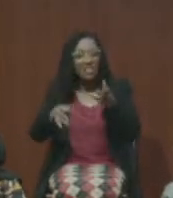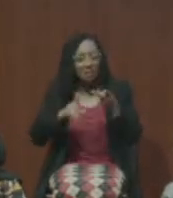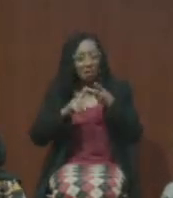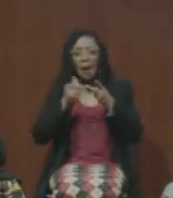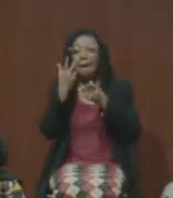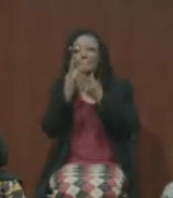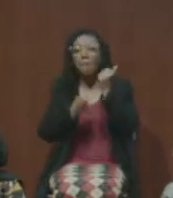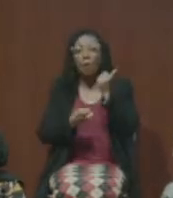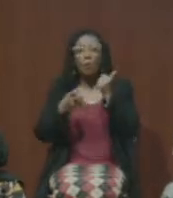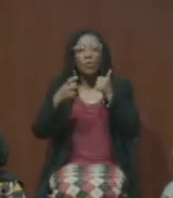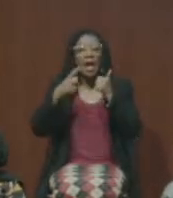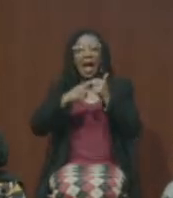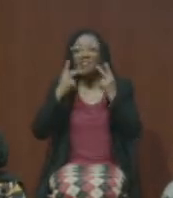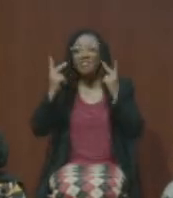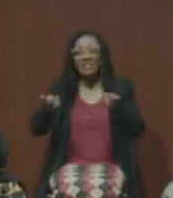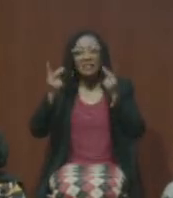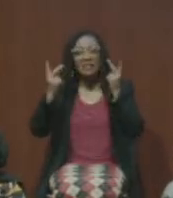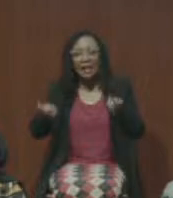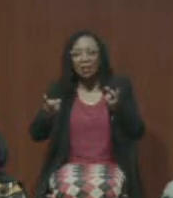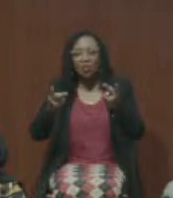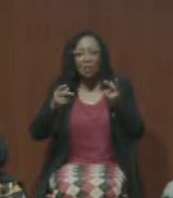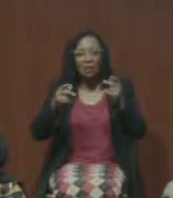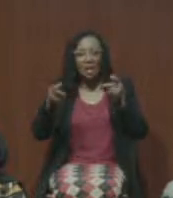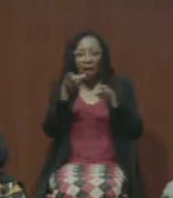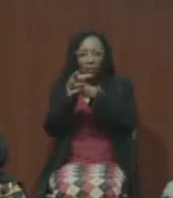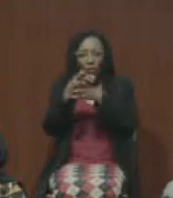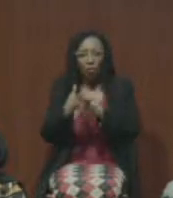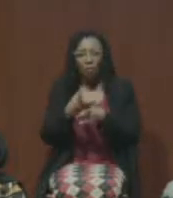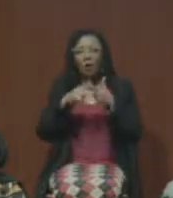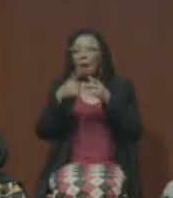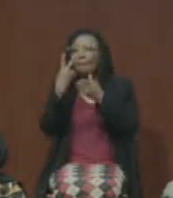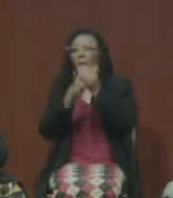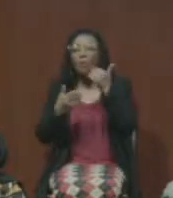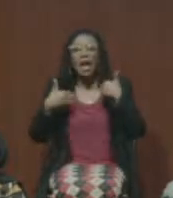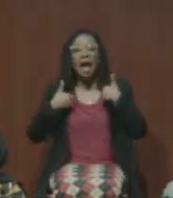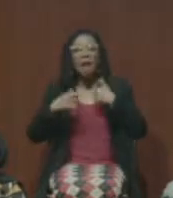cells regularly. Both use garbage bags or